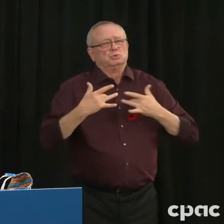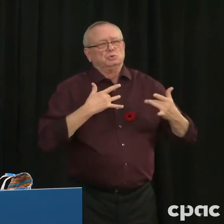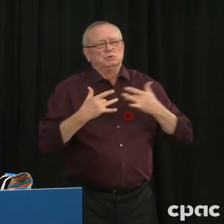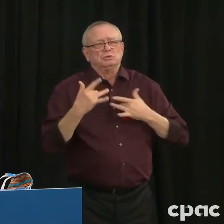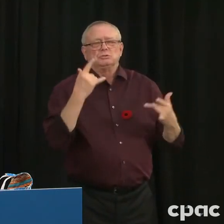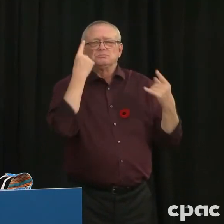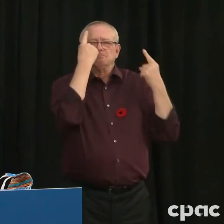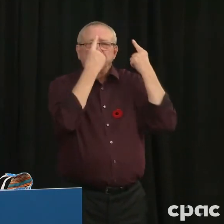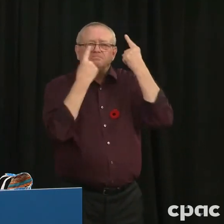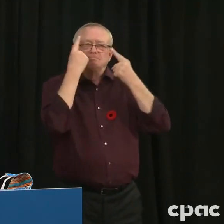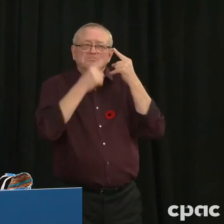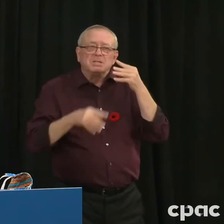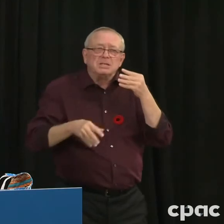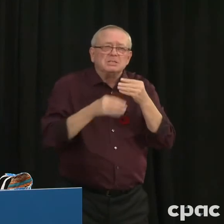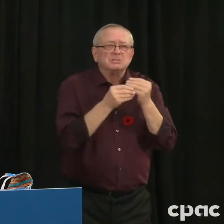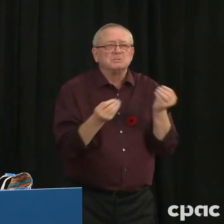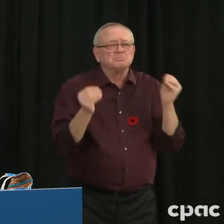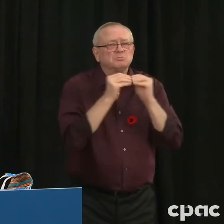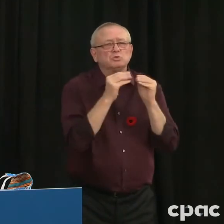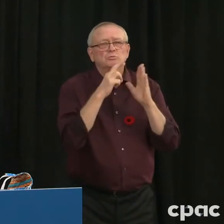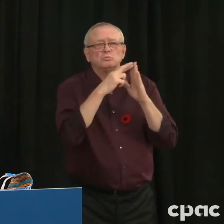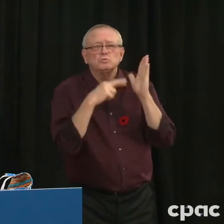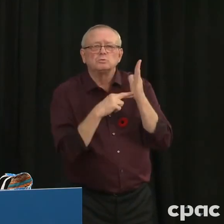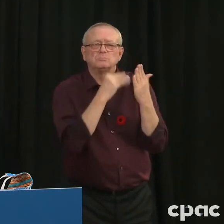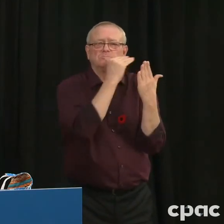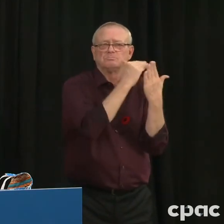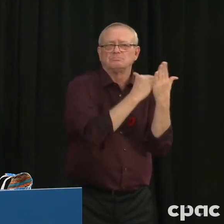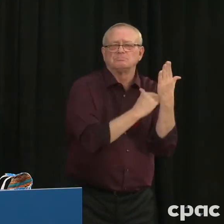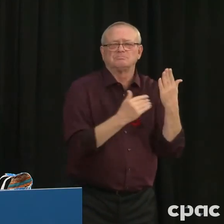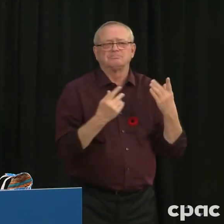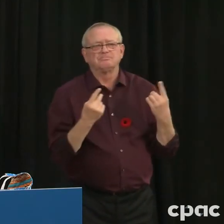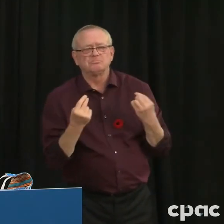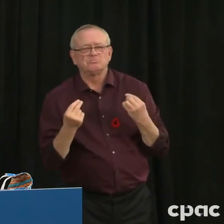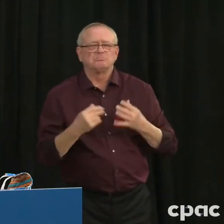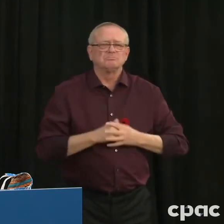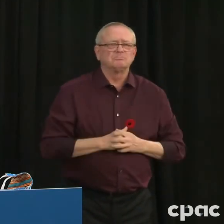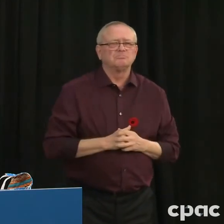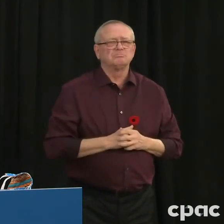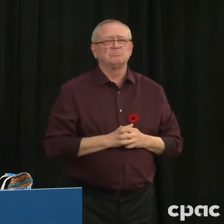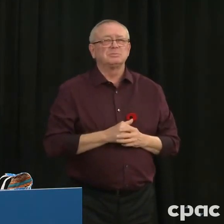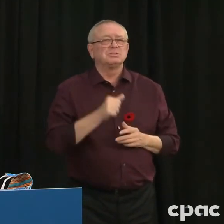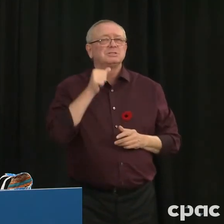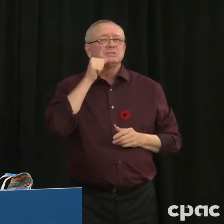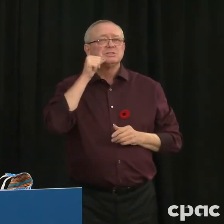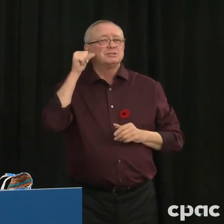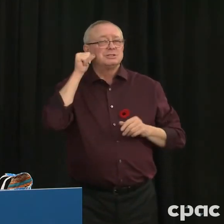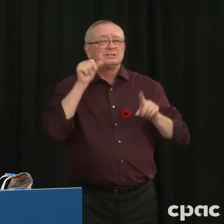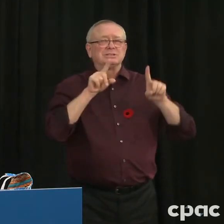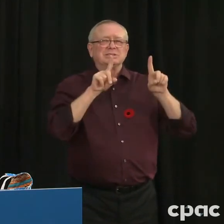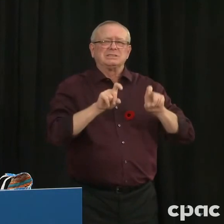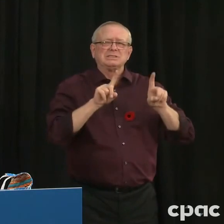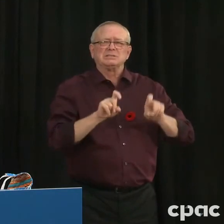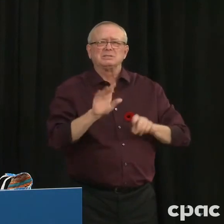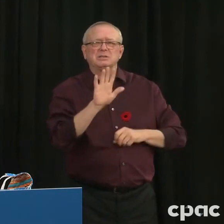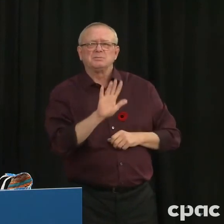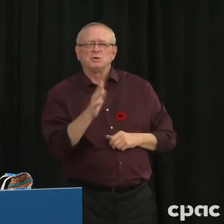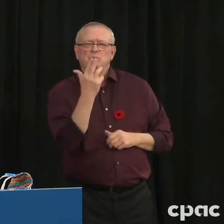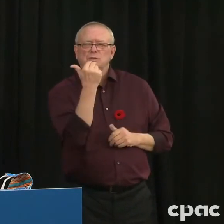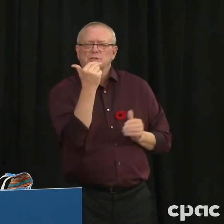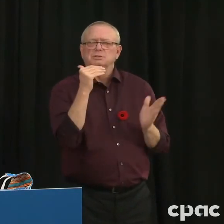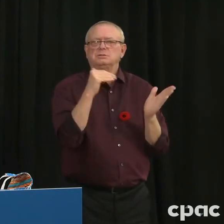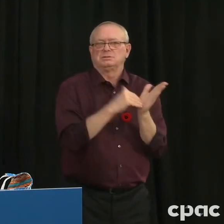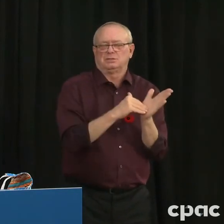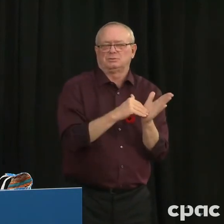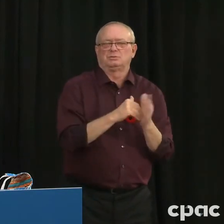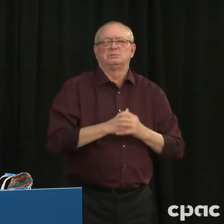exact figure, but about 13,000 tests were conducted yesterday, with a positivity rate of approximately